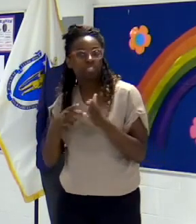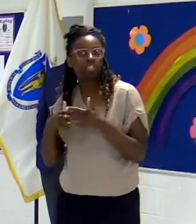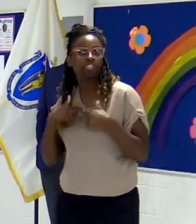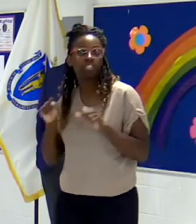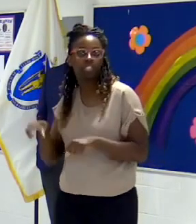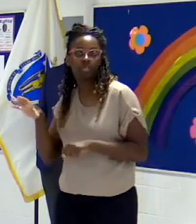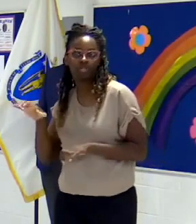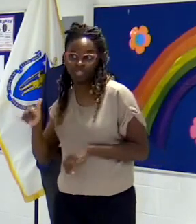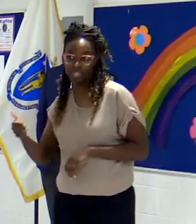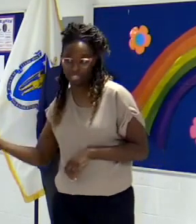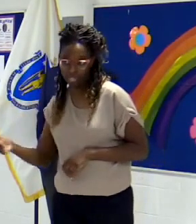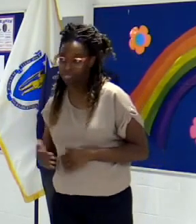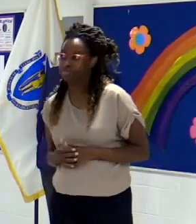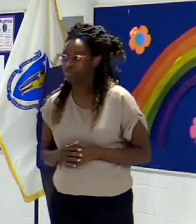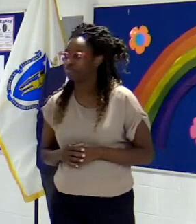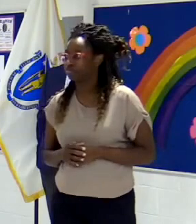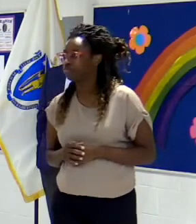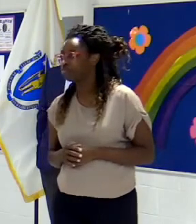I